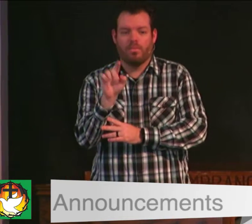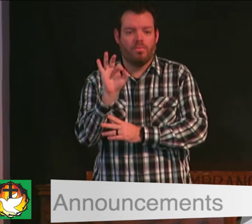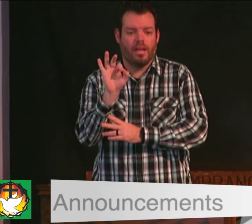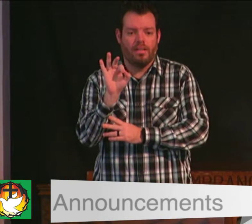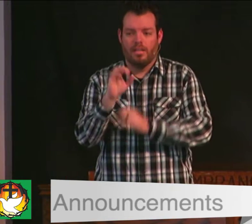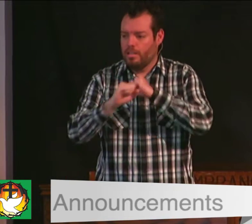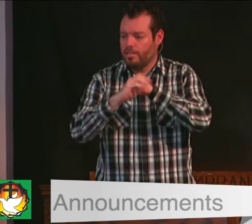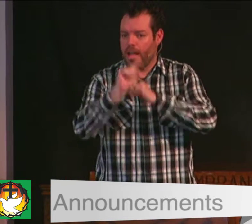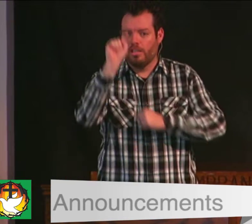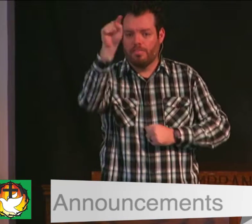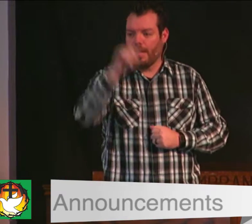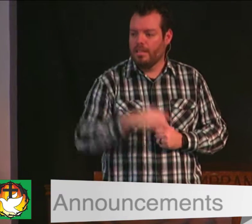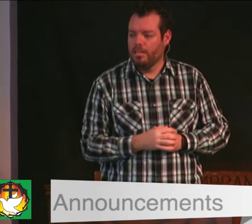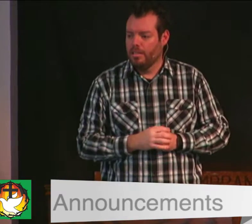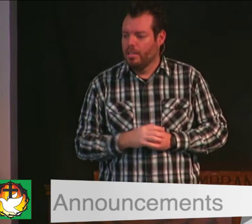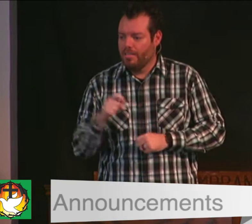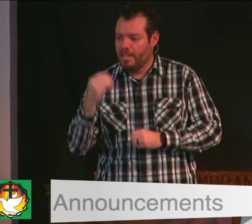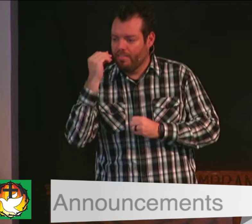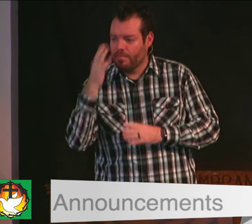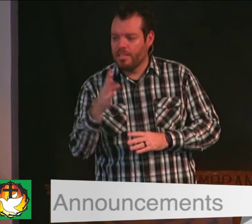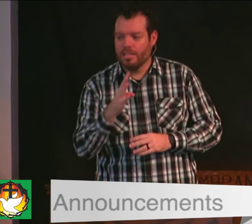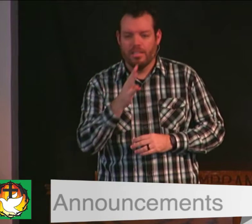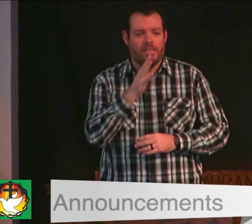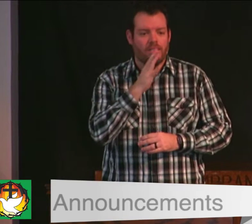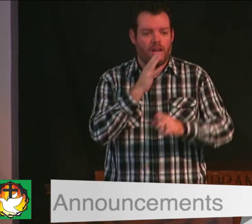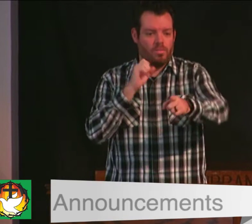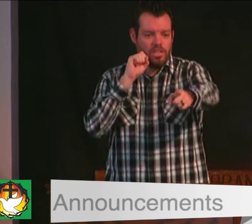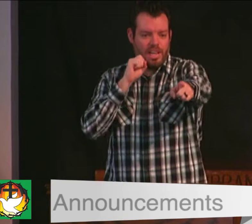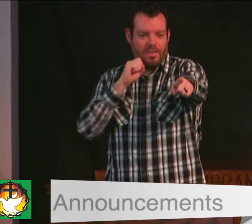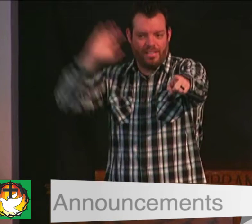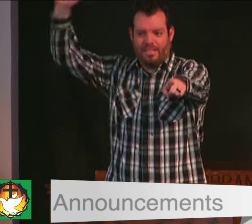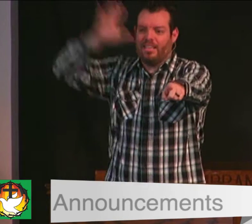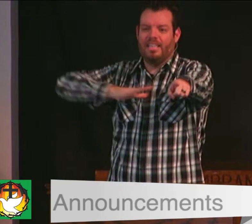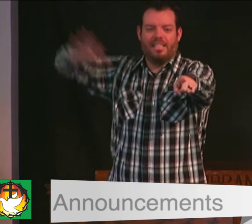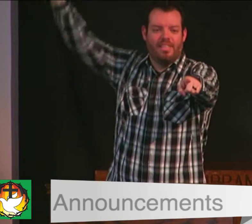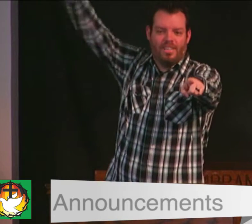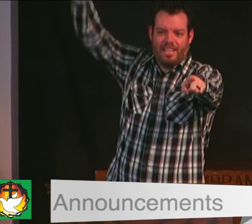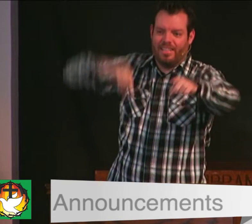through 9th. There's flyers back there. If you need information, talk with Sherry, the lady that's raising her hands right there.